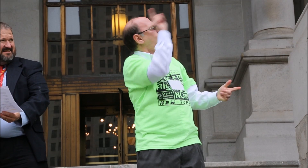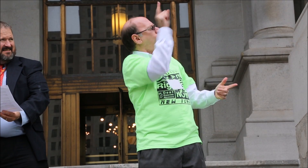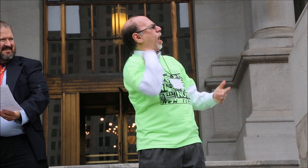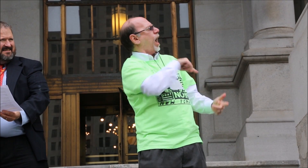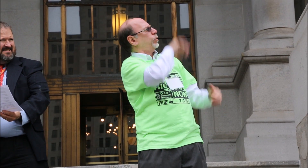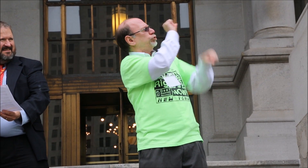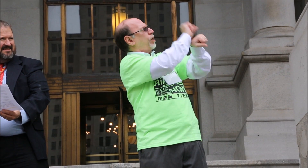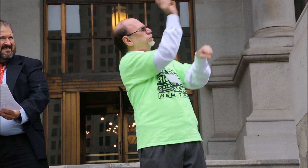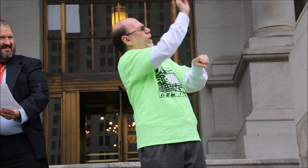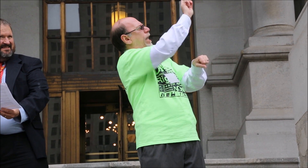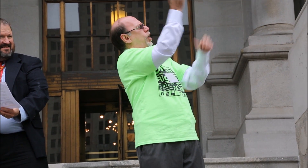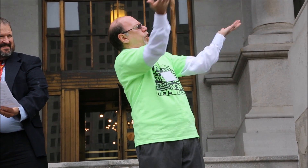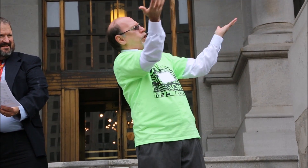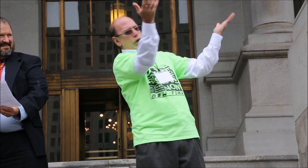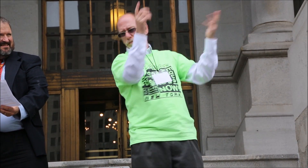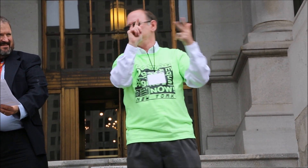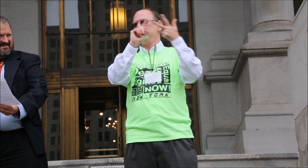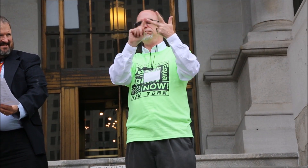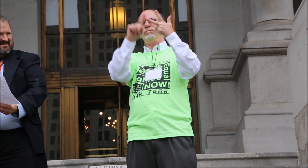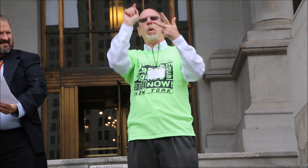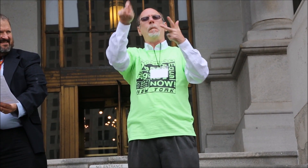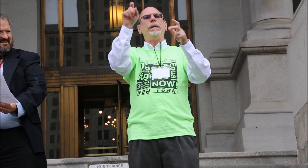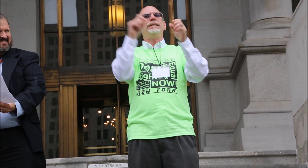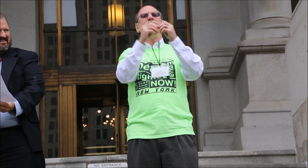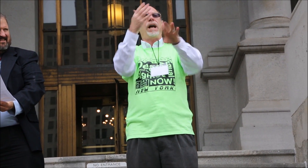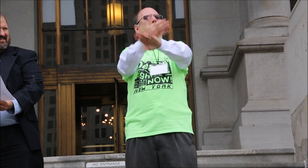Opal, why do we need quality education?